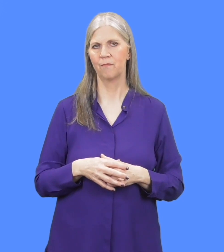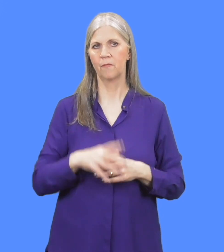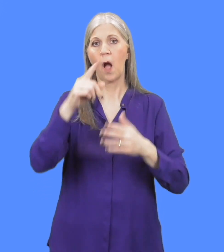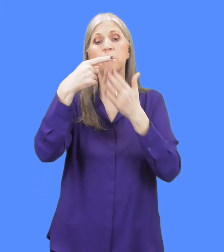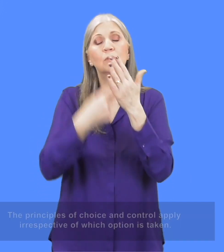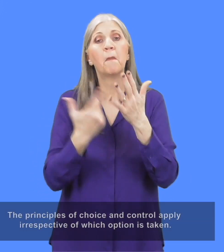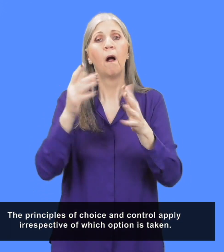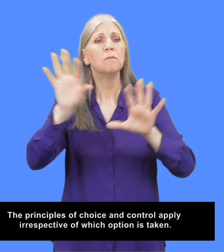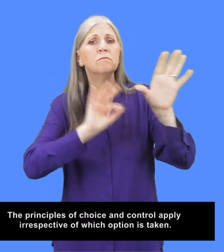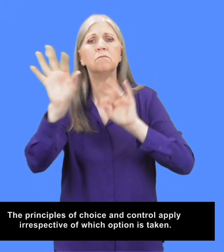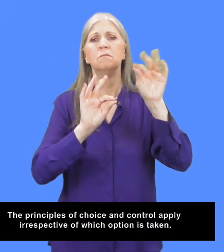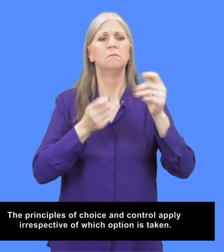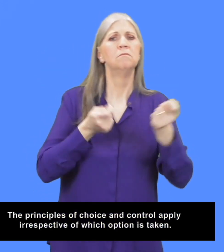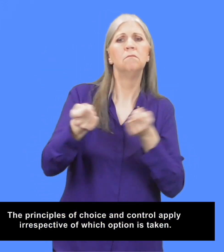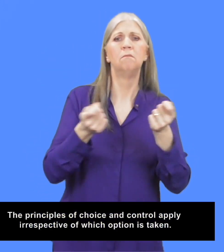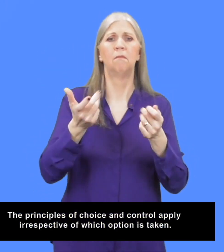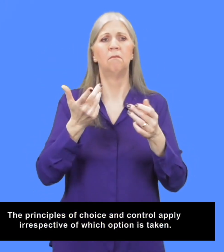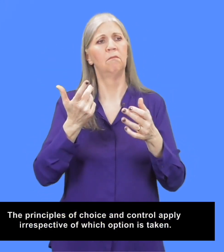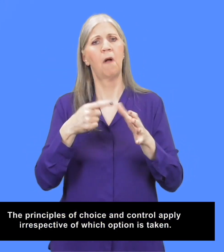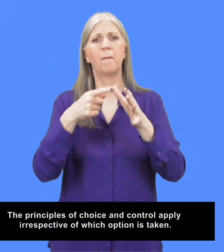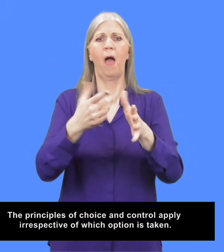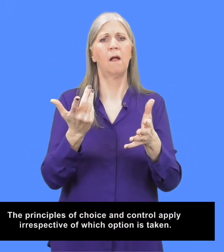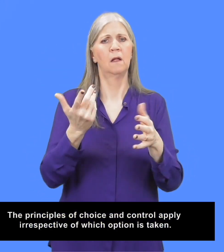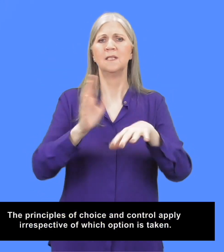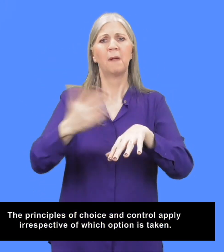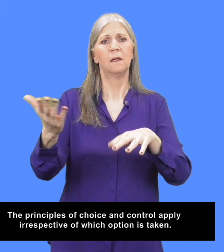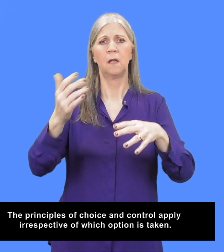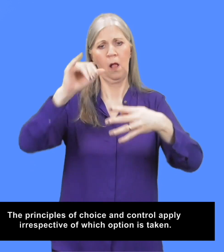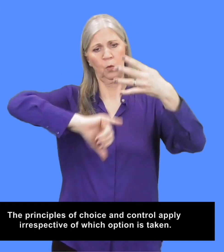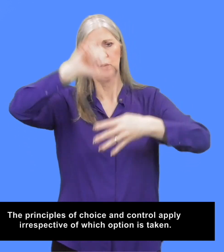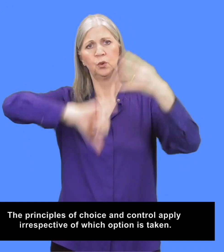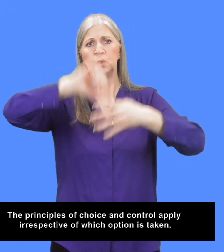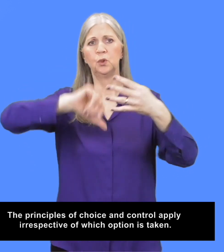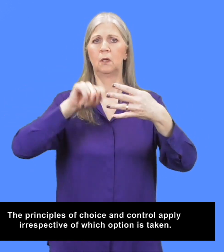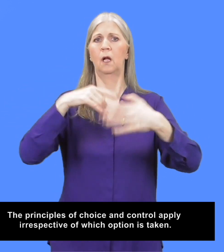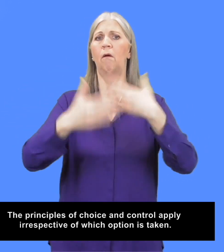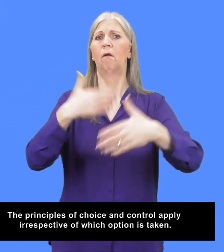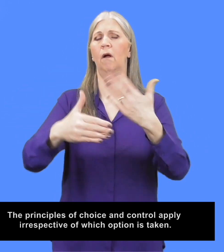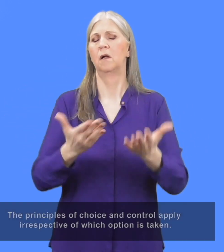The principles of choice and control apply irrespective of which option is taken.